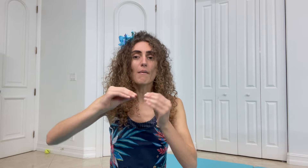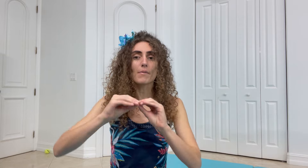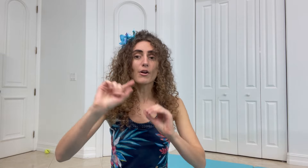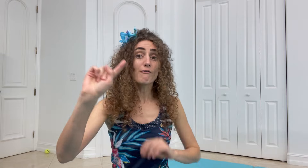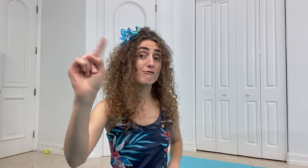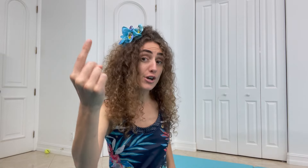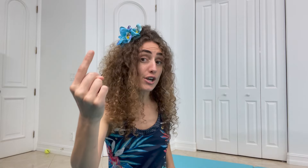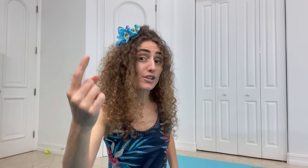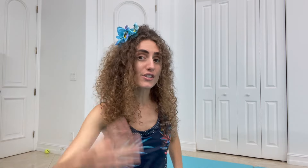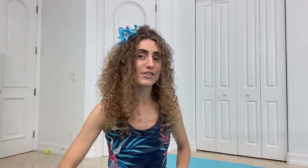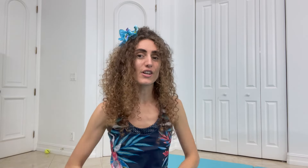number first. So